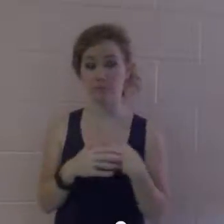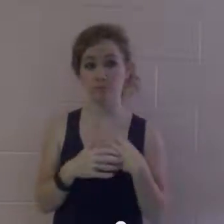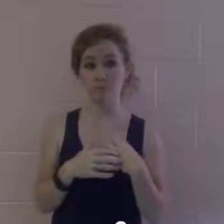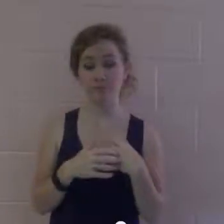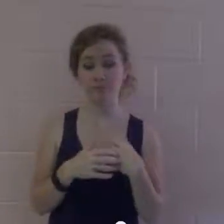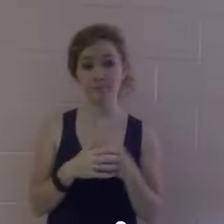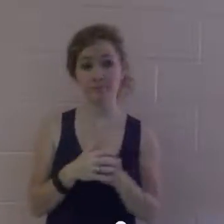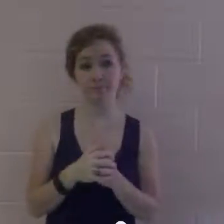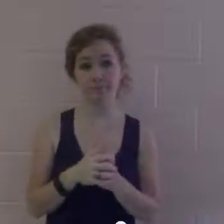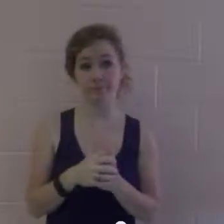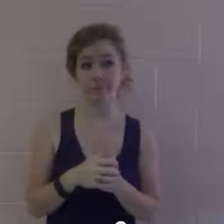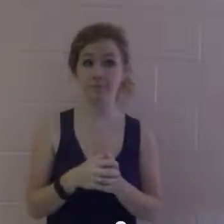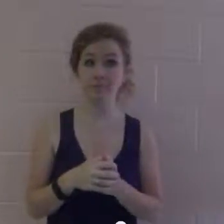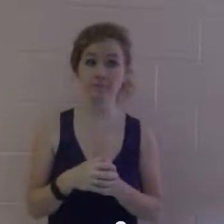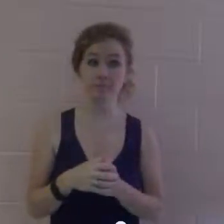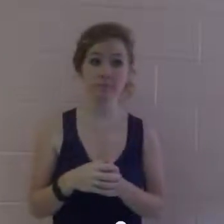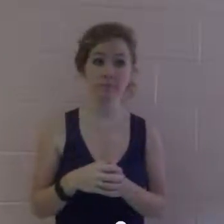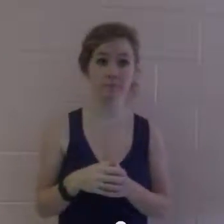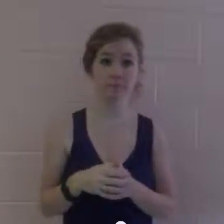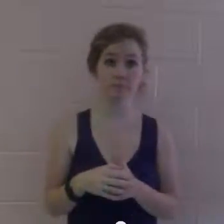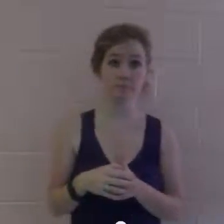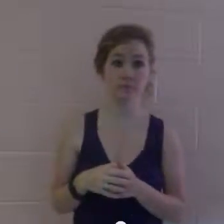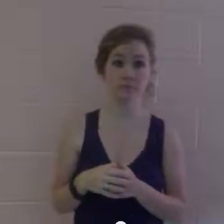is also a big family.